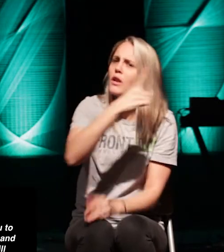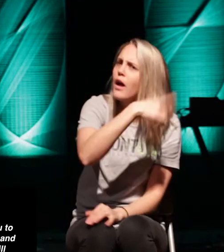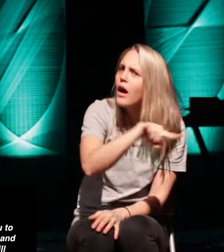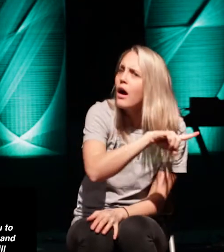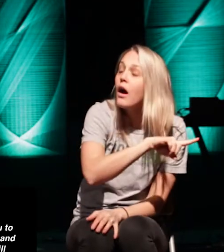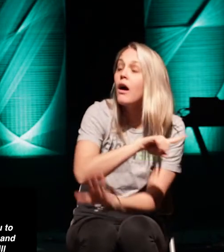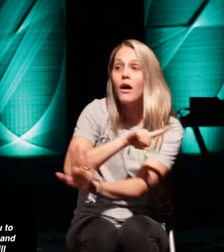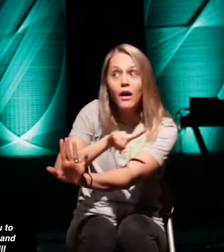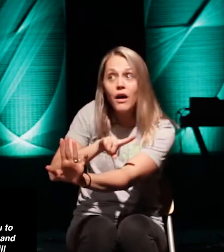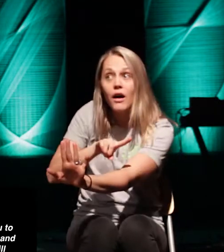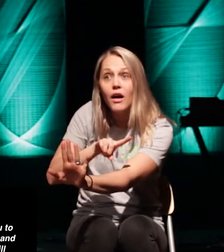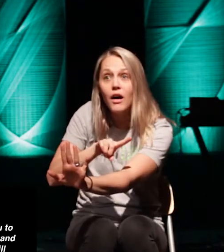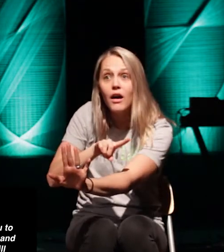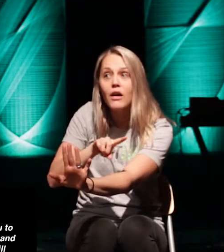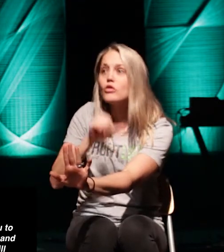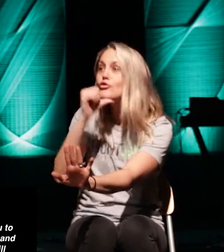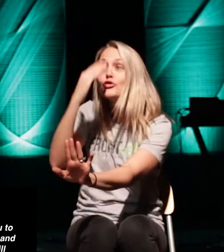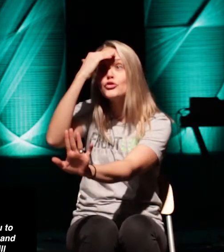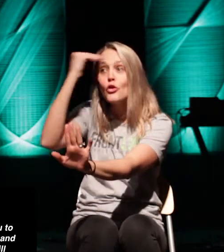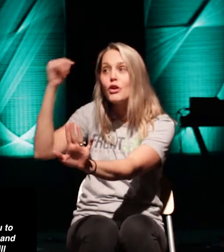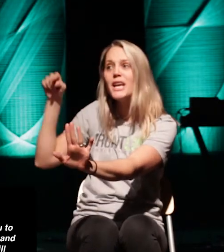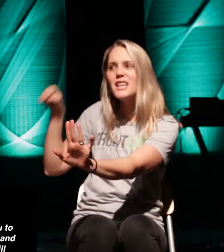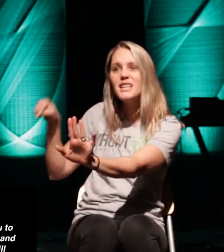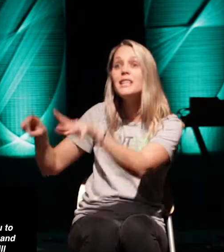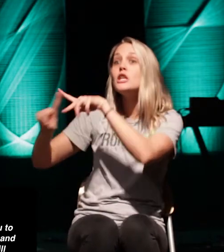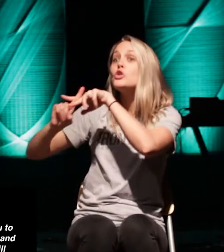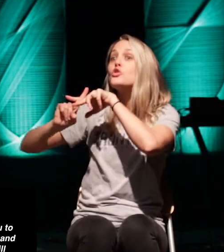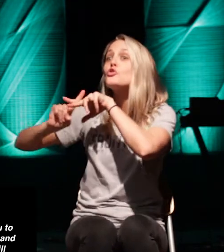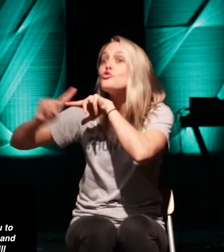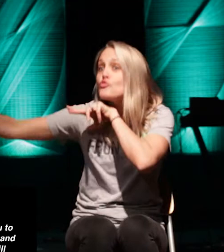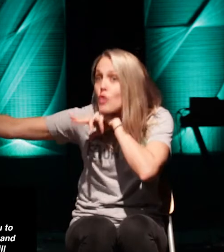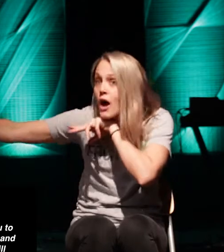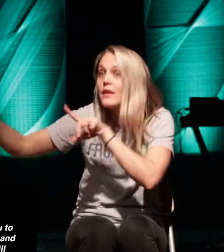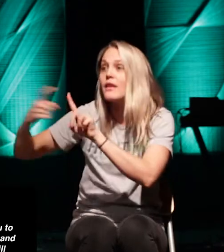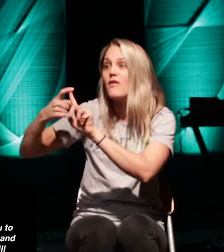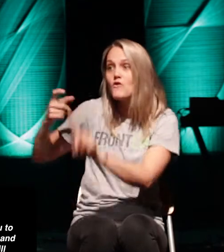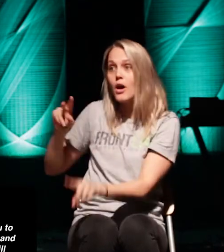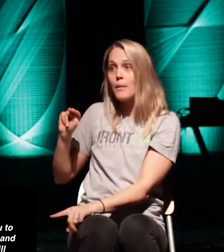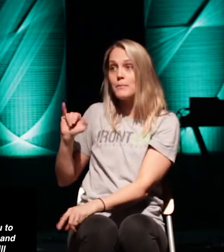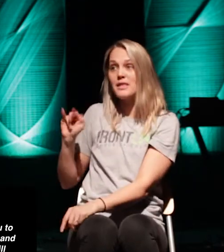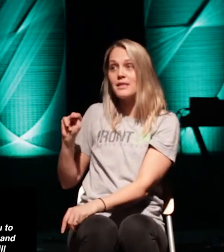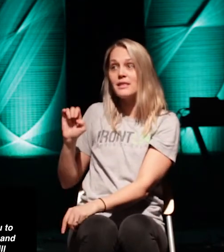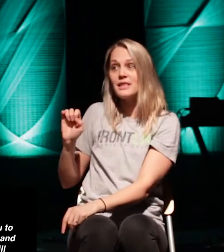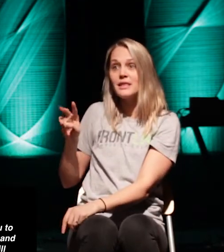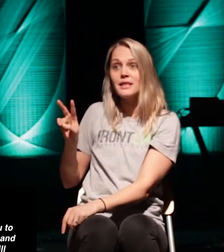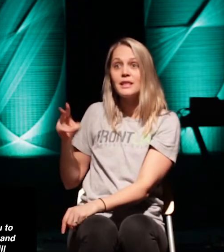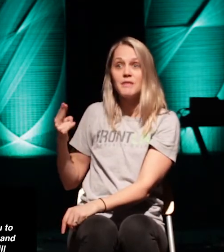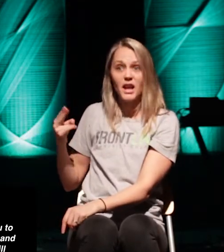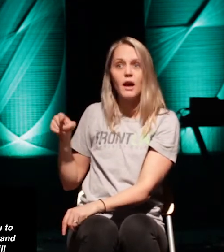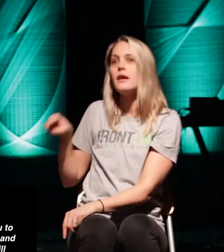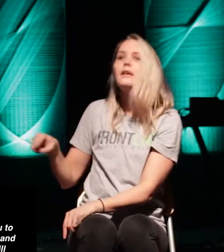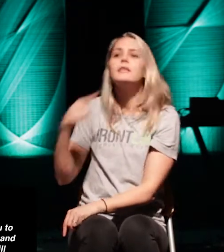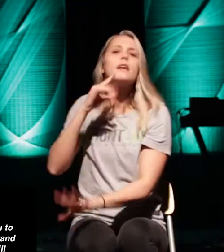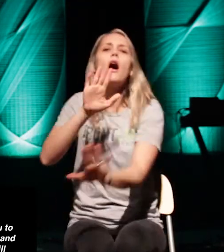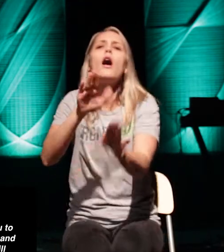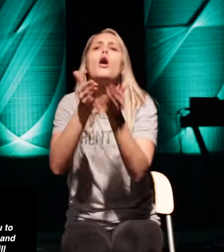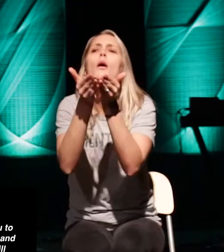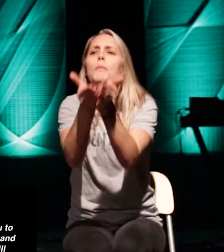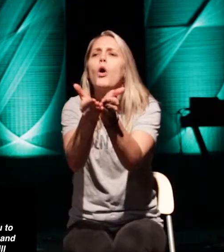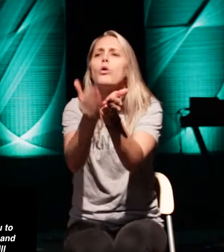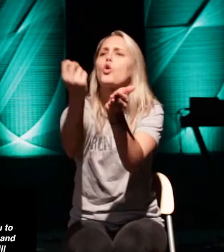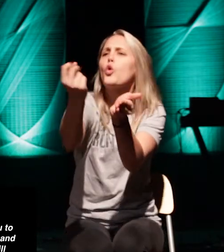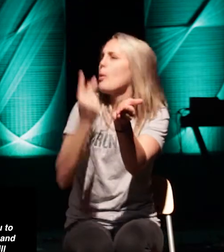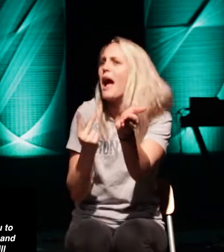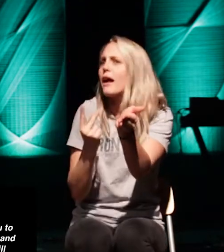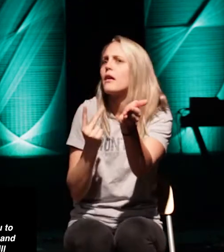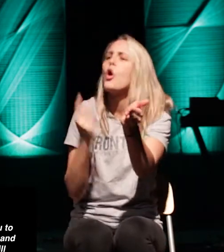that Jonah is running from Nineveh. Jonah doesn't say, turn the ship around. He doesn't say, let's go back to